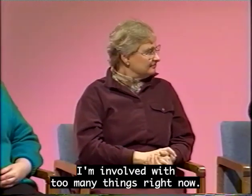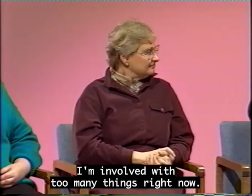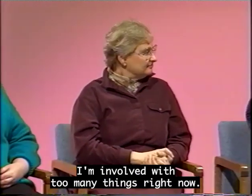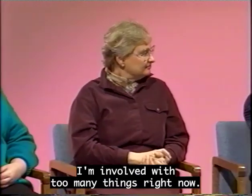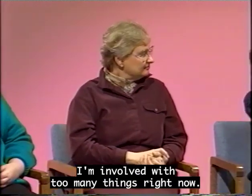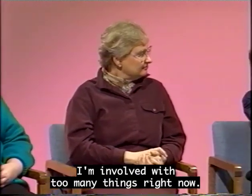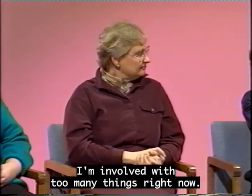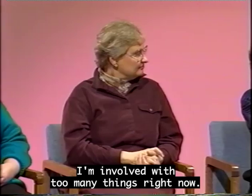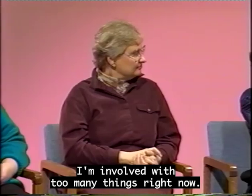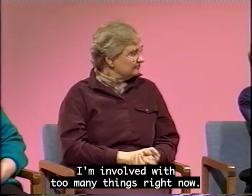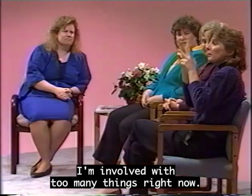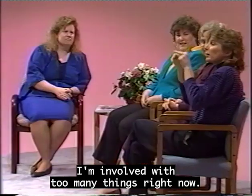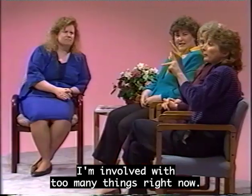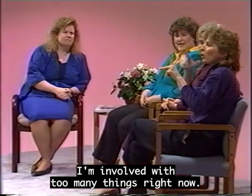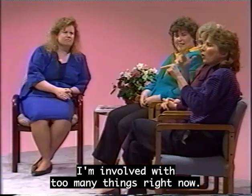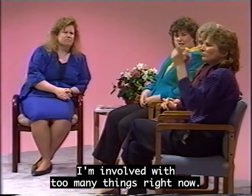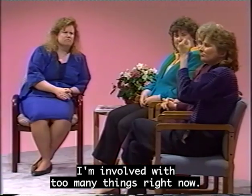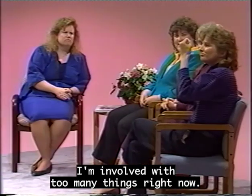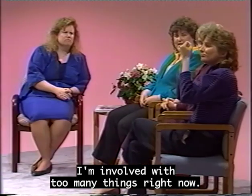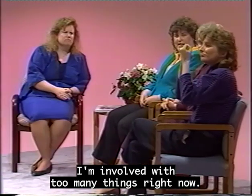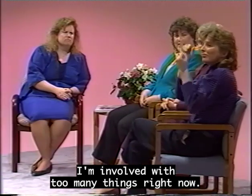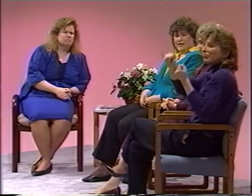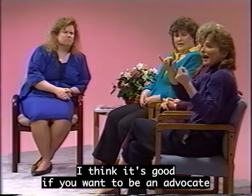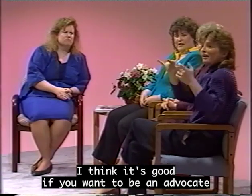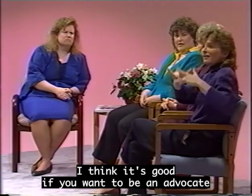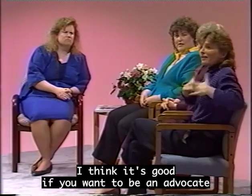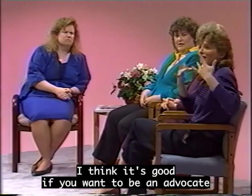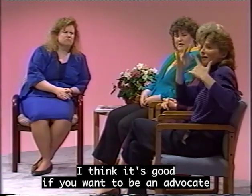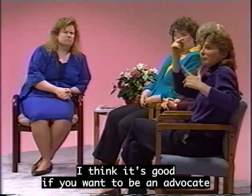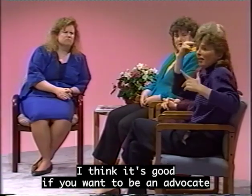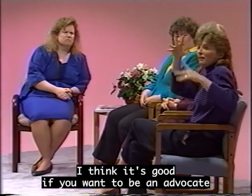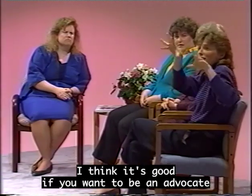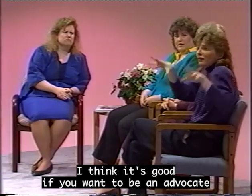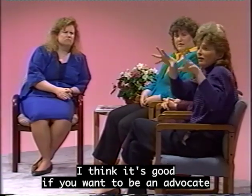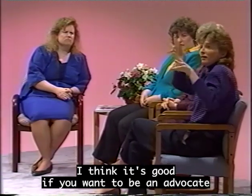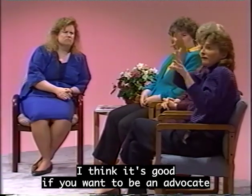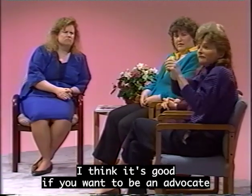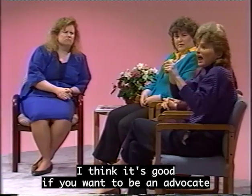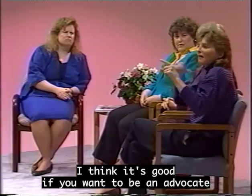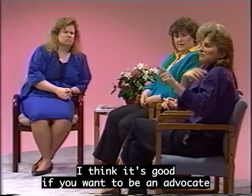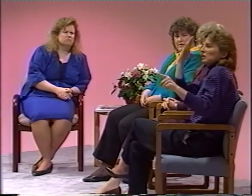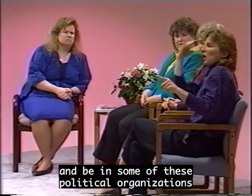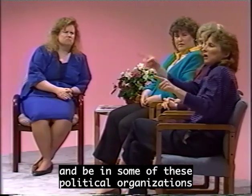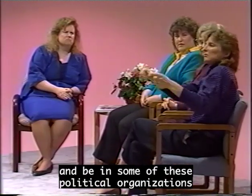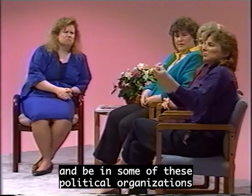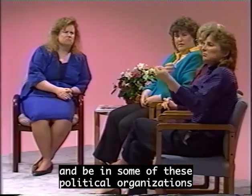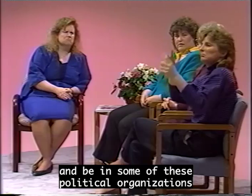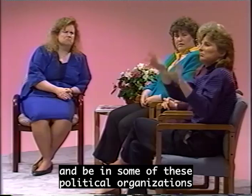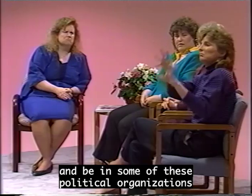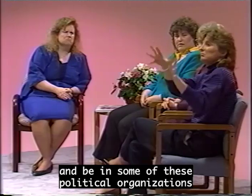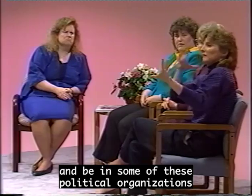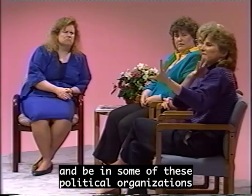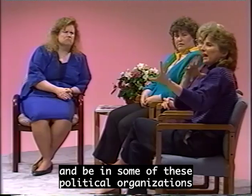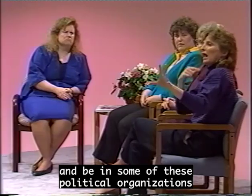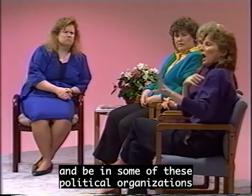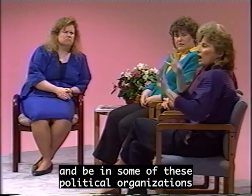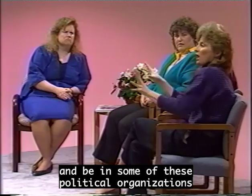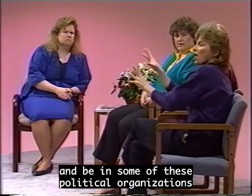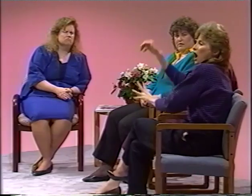with too many things right now. I think it's good if you want to be an advocate and be in some of these political organizations